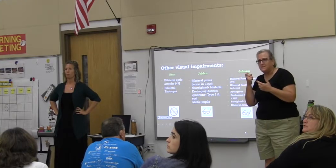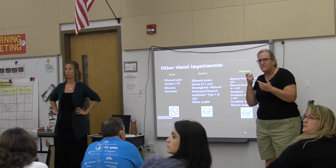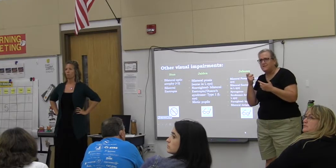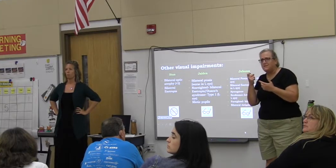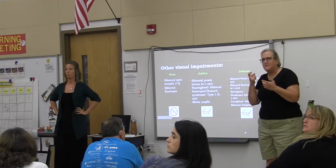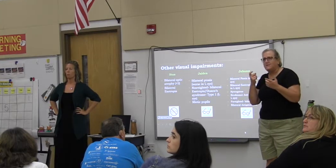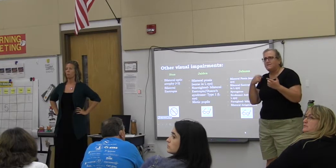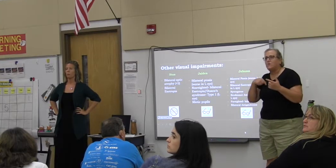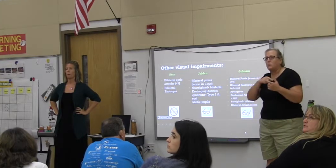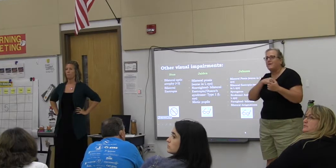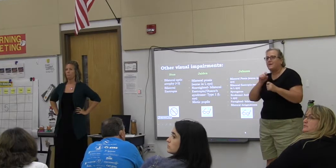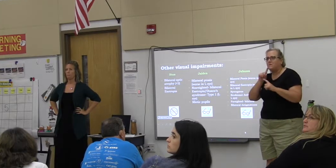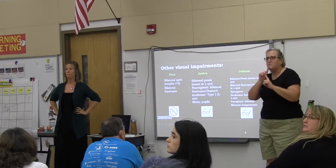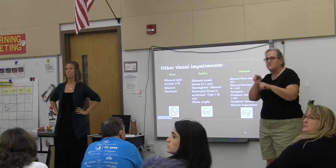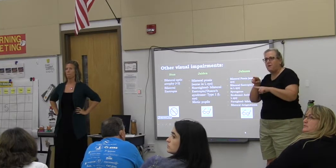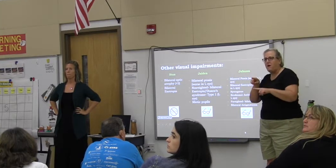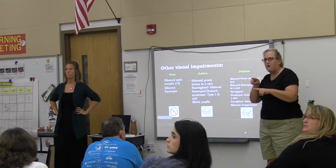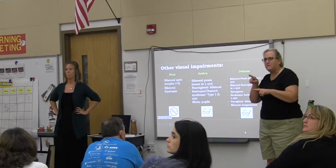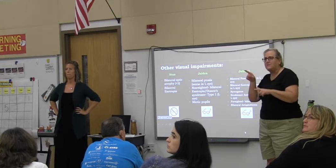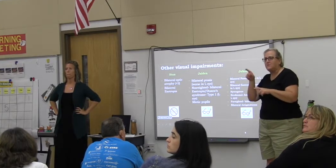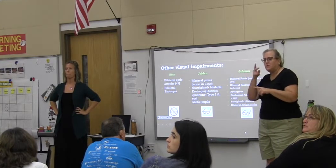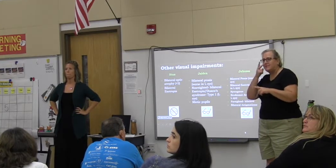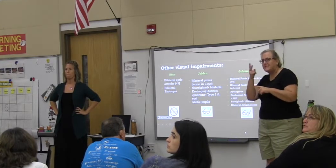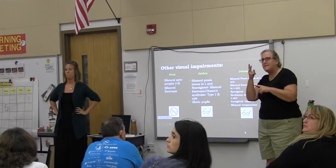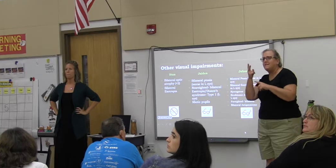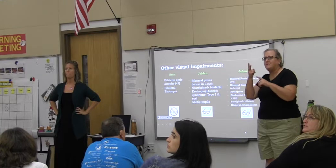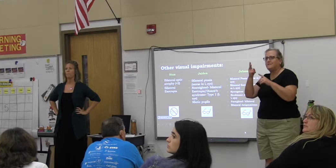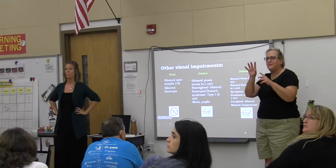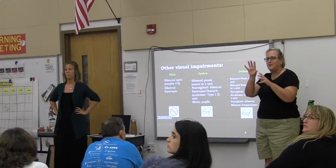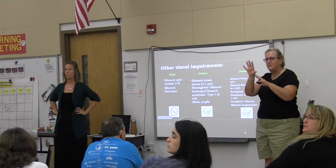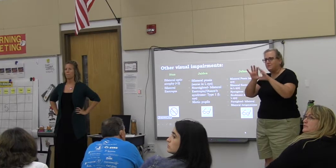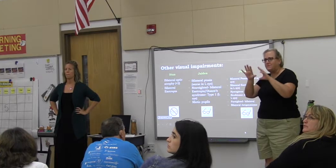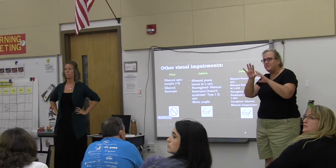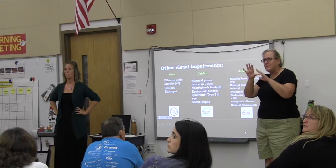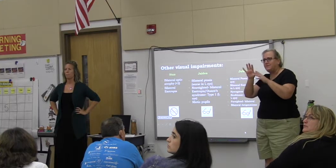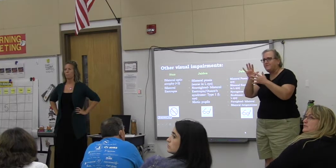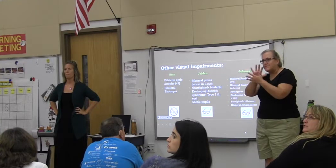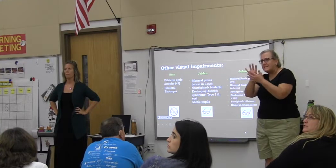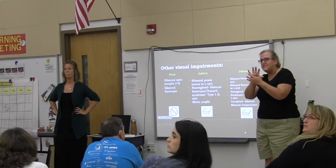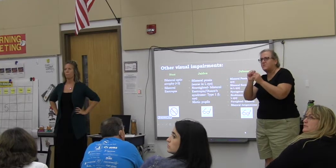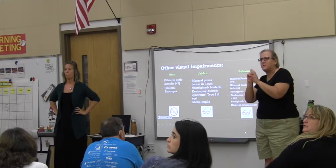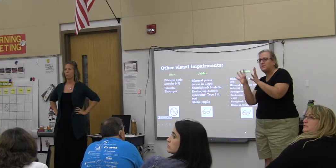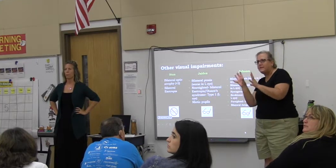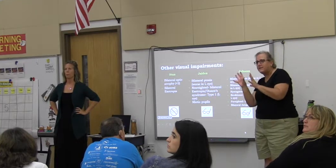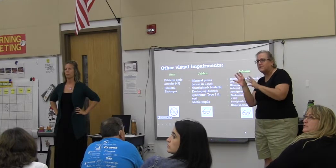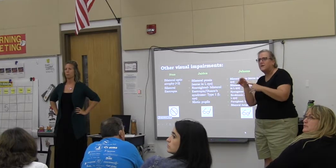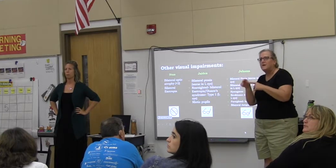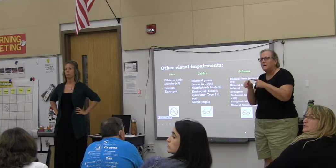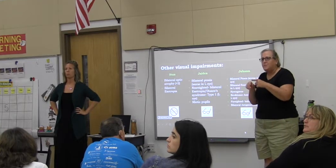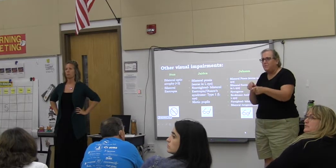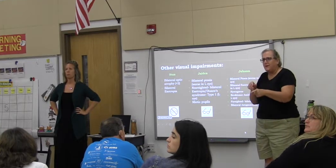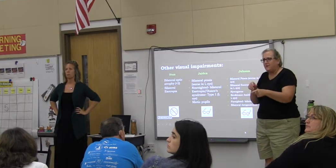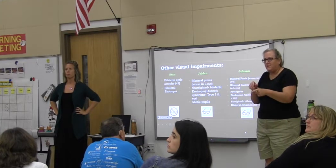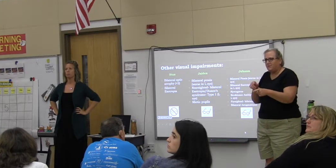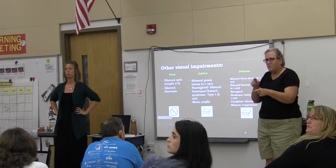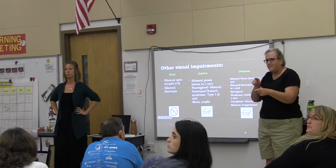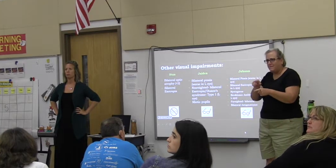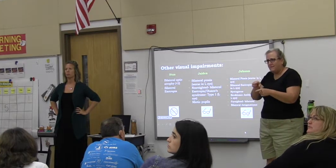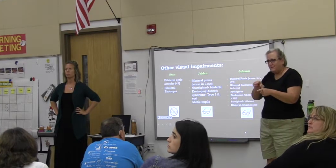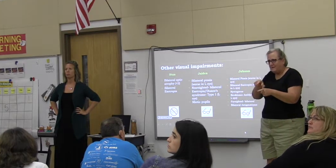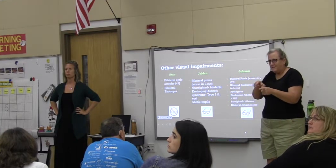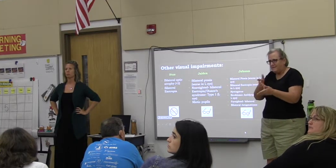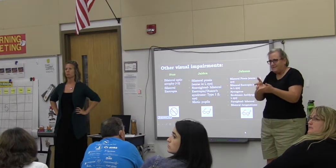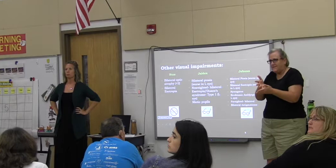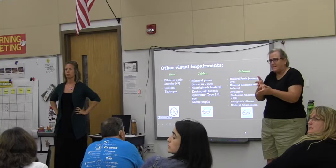Because like we can respond, we see the the fuzziness or the clear, but